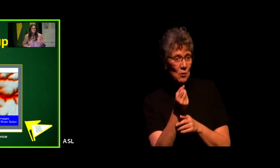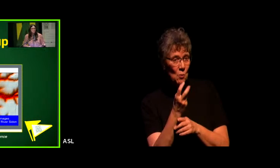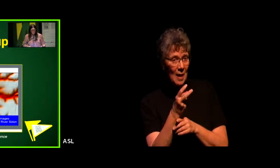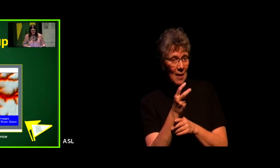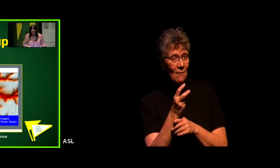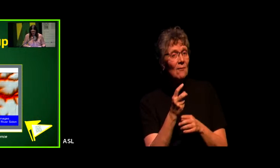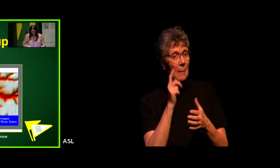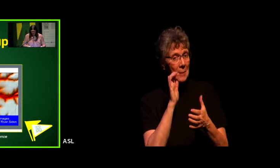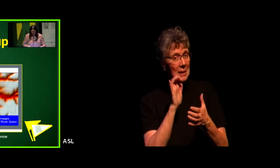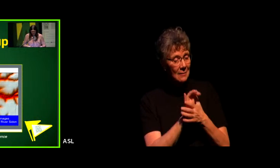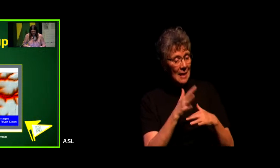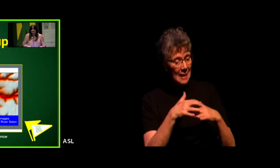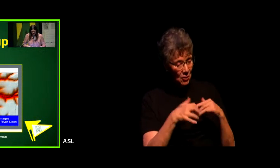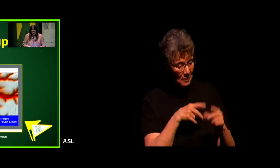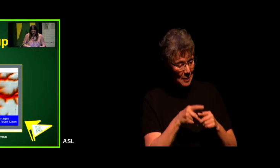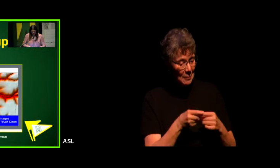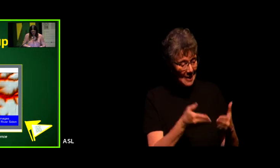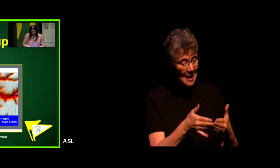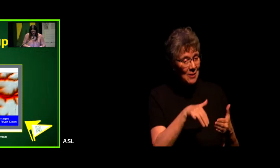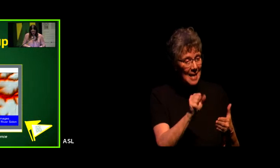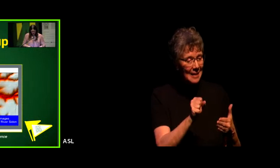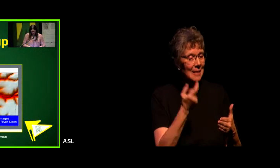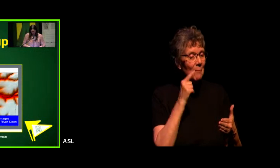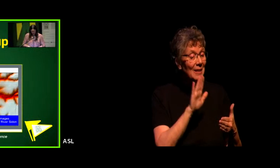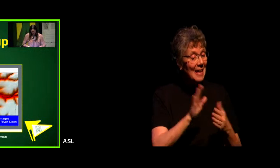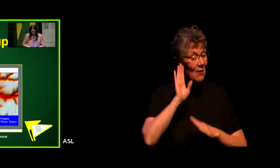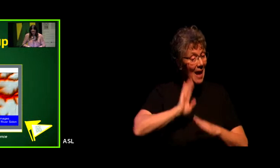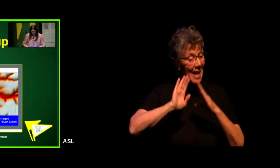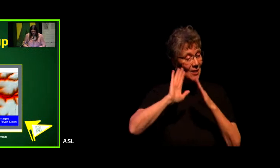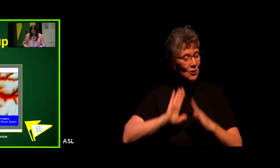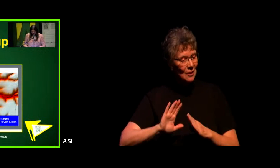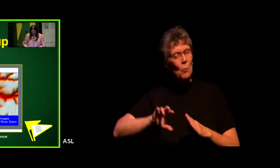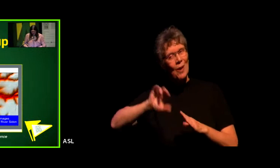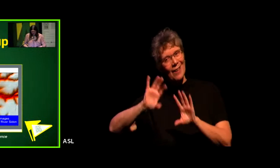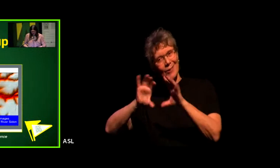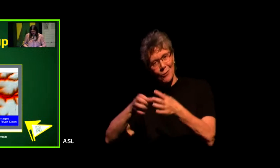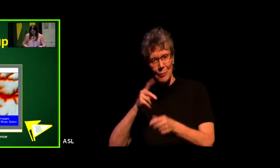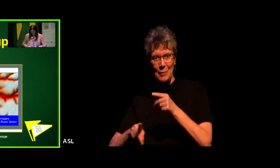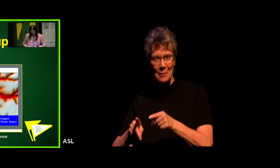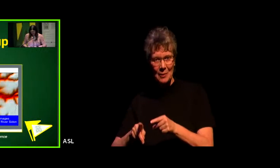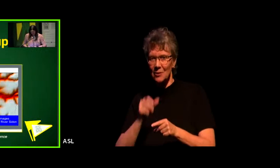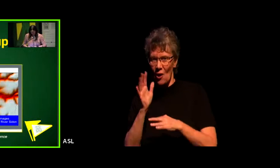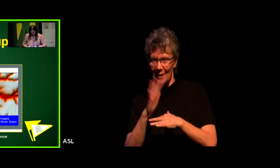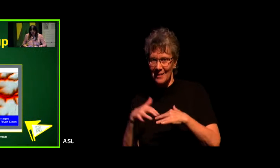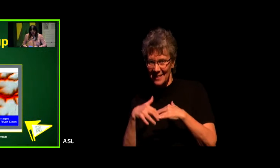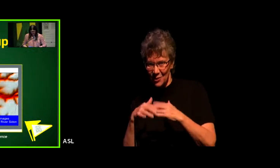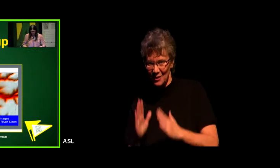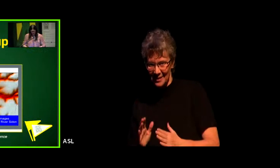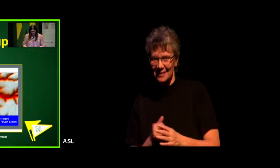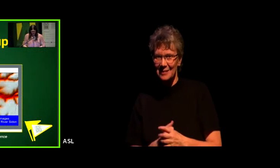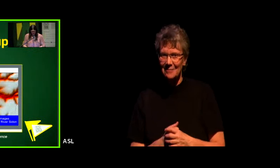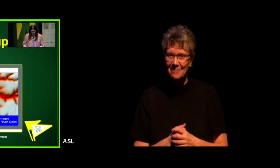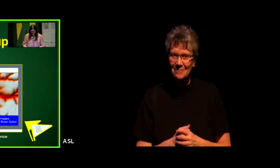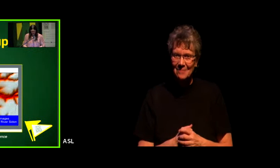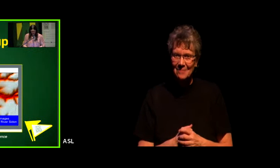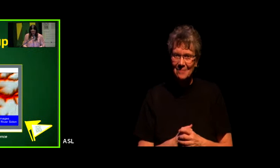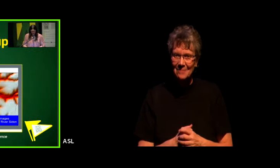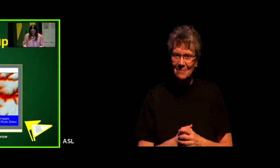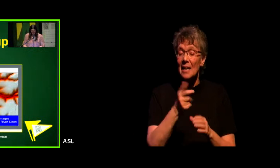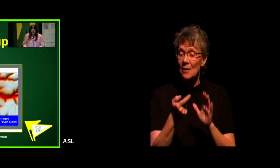of something similar can be found in Iowa, where a group of fringe Mormon researchers have been conducting excavations and geophysical